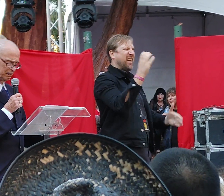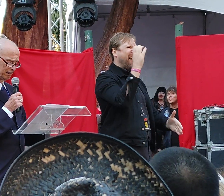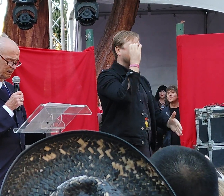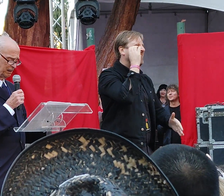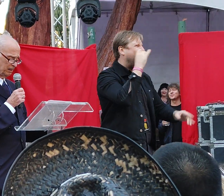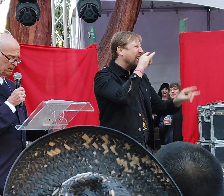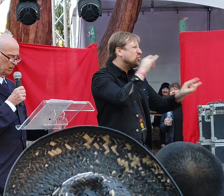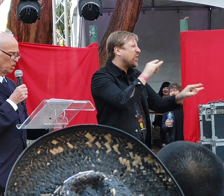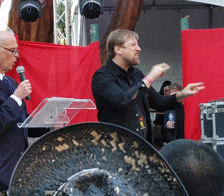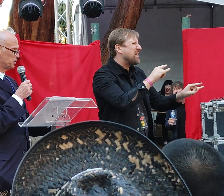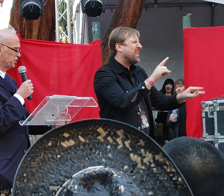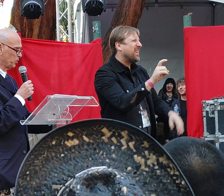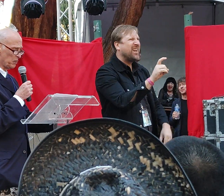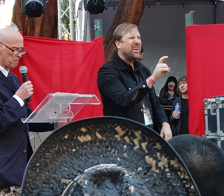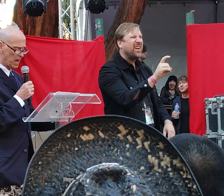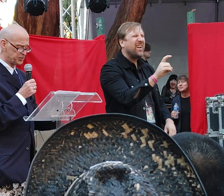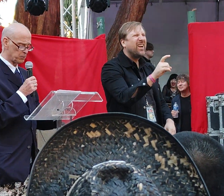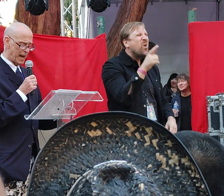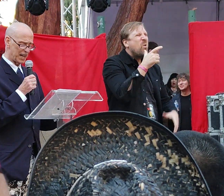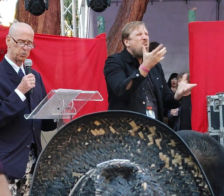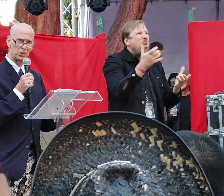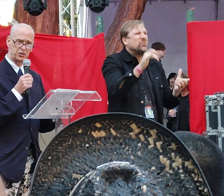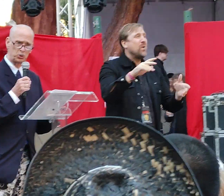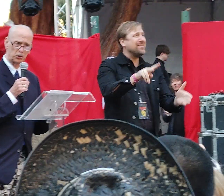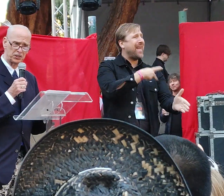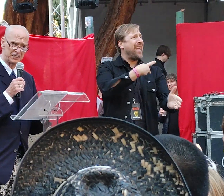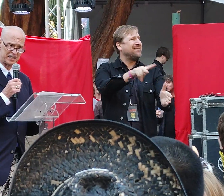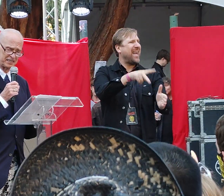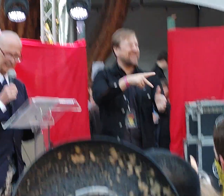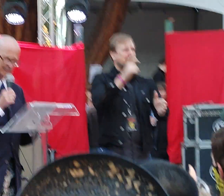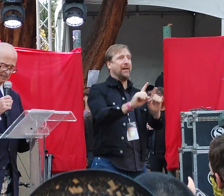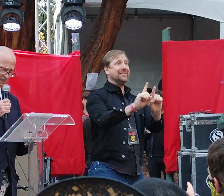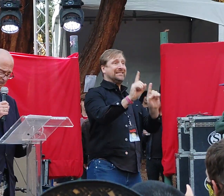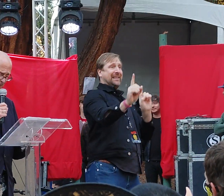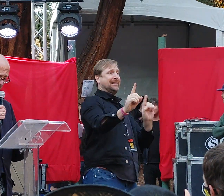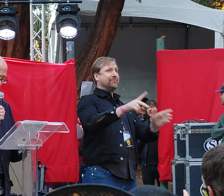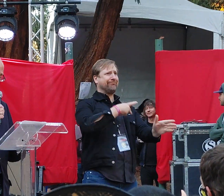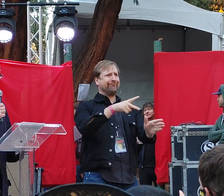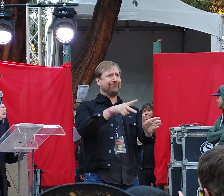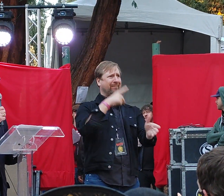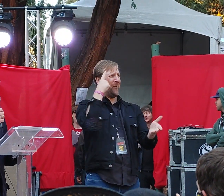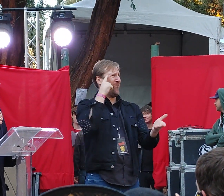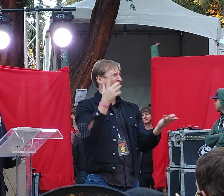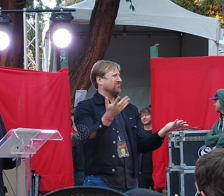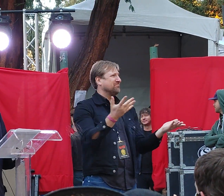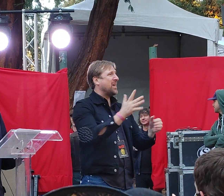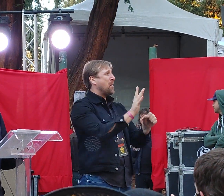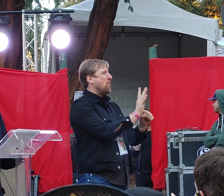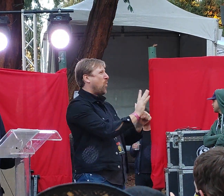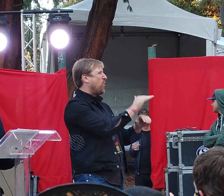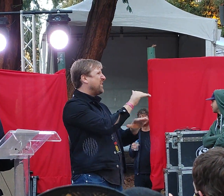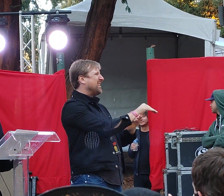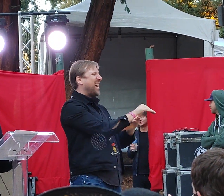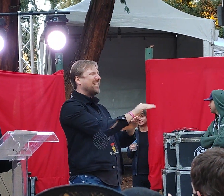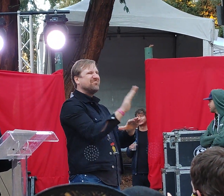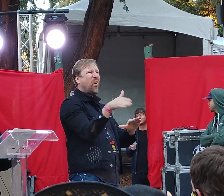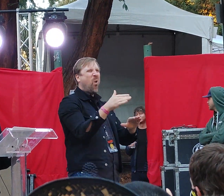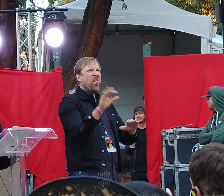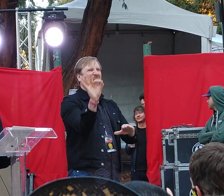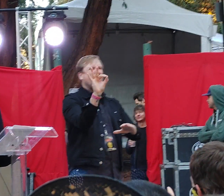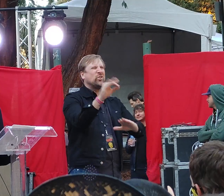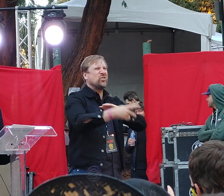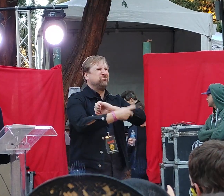shaming? Who wants to do the monster mash while social distancing? Moving night? All the lawn furniture got